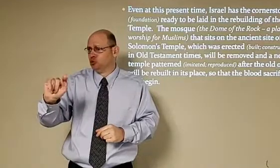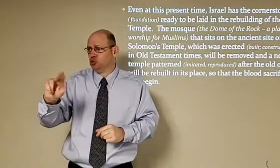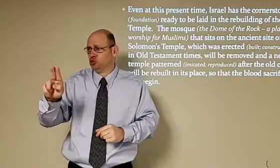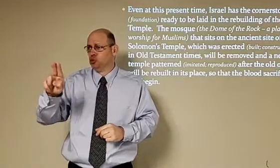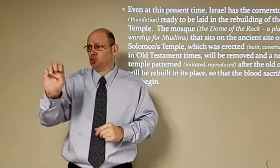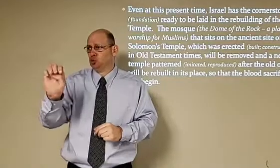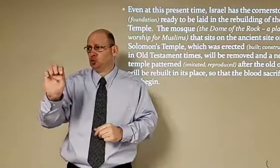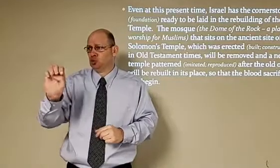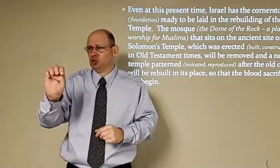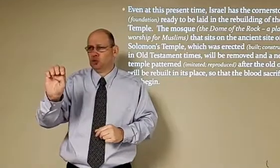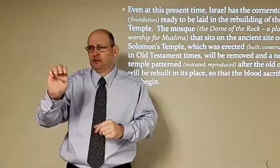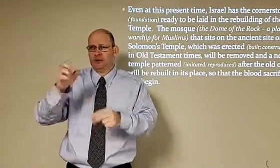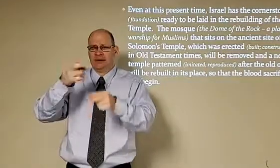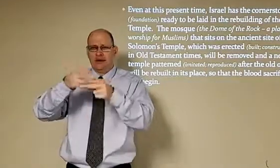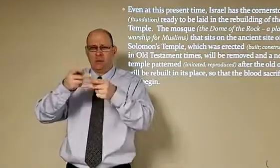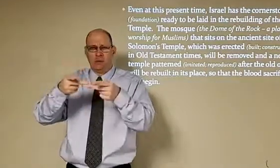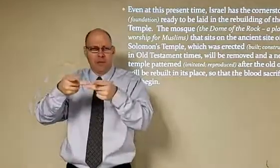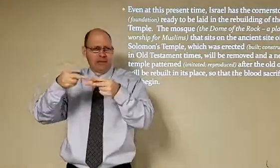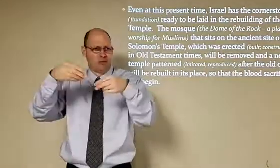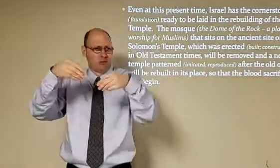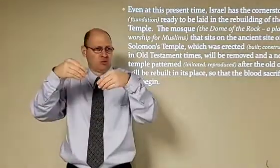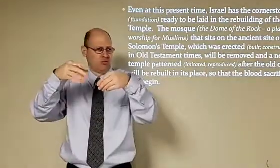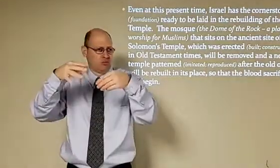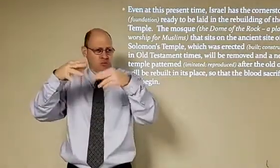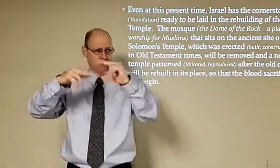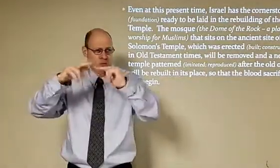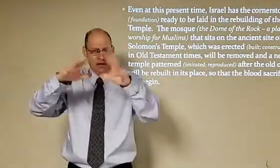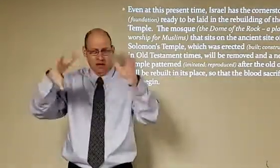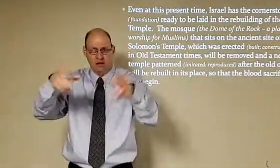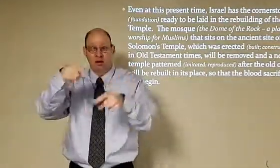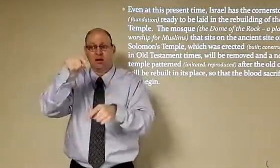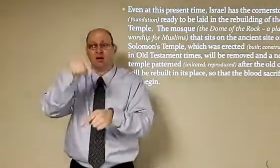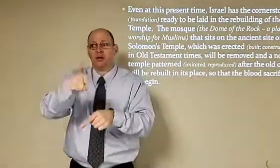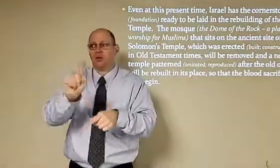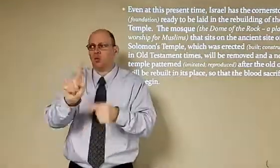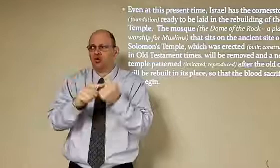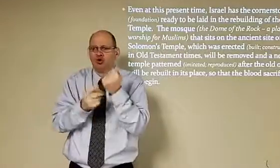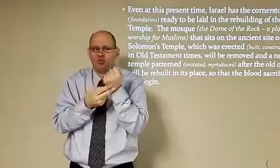I'm trying to remember the name. There is an institute there in Israel